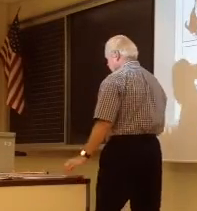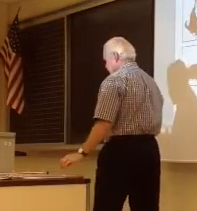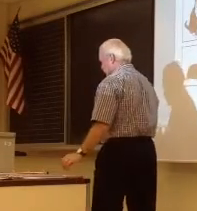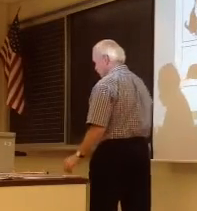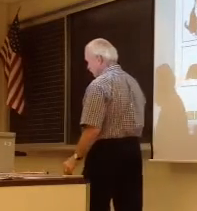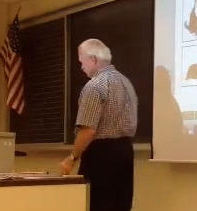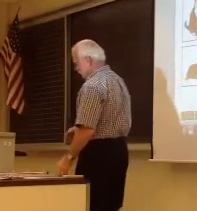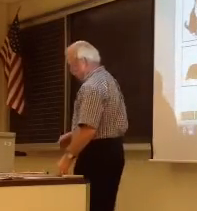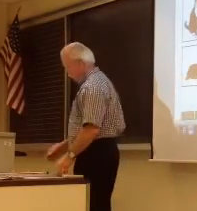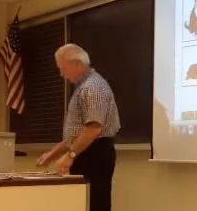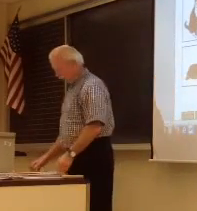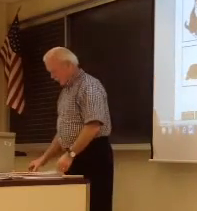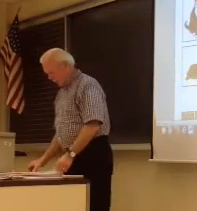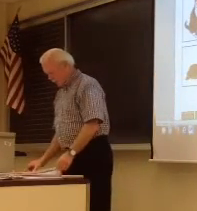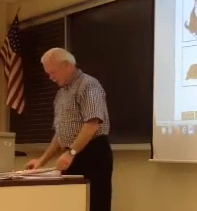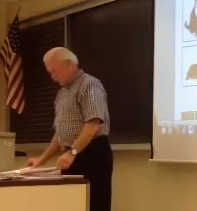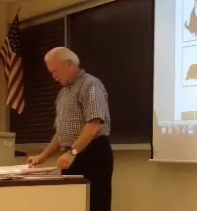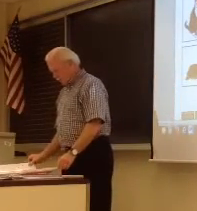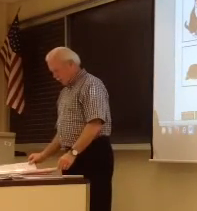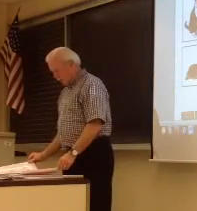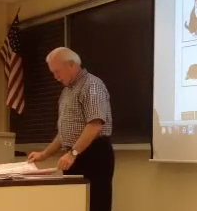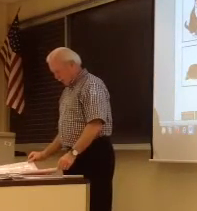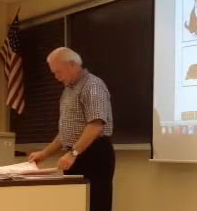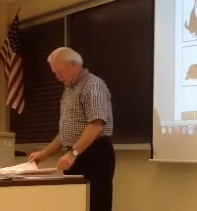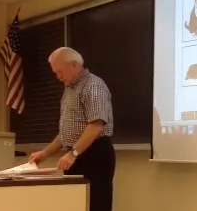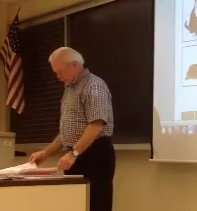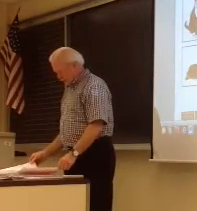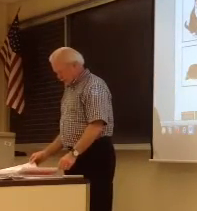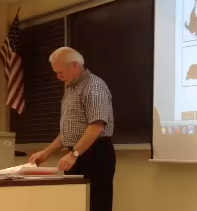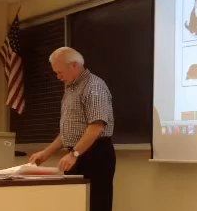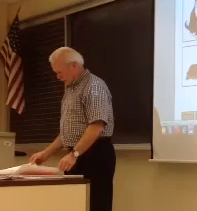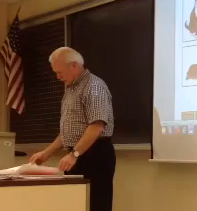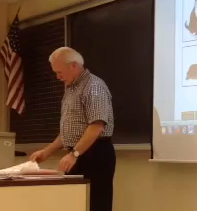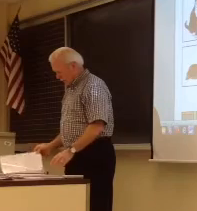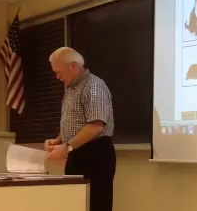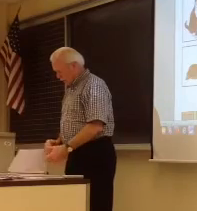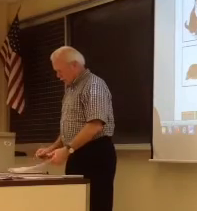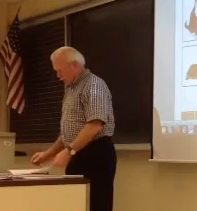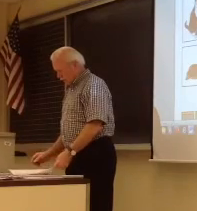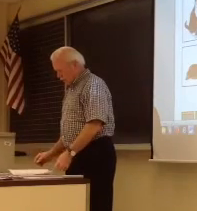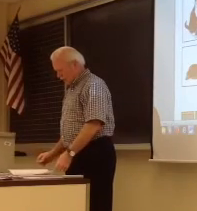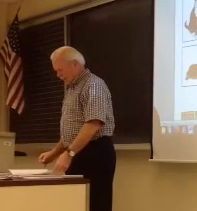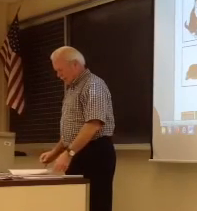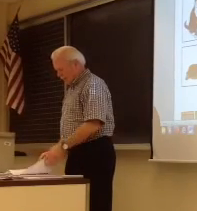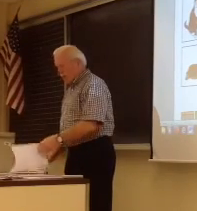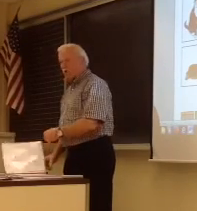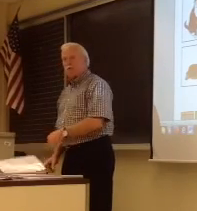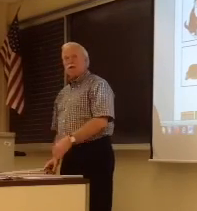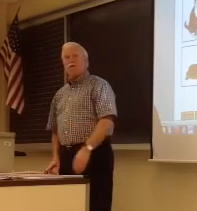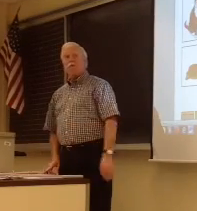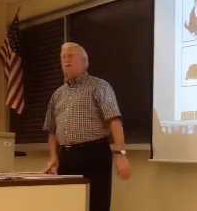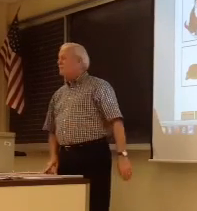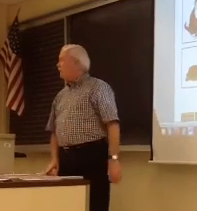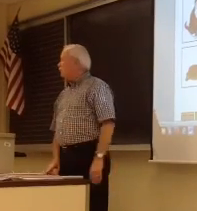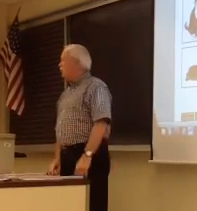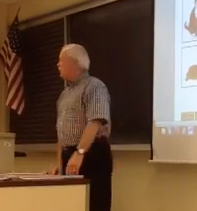turtles. We know our pets. We know about living alone or living with someone.